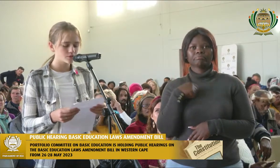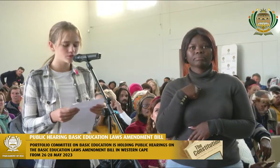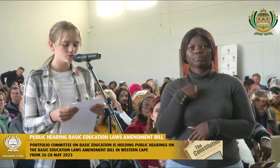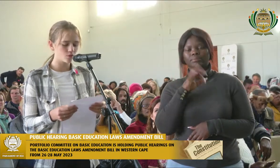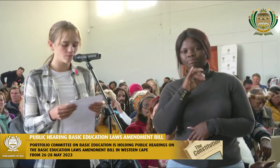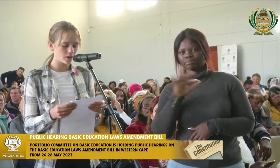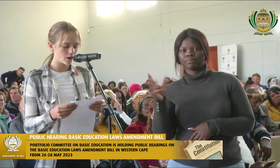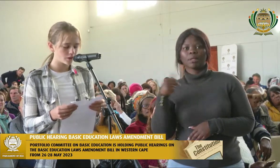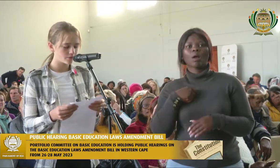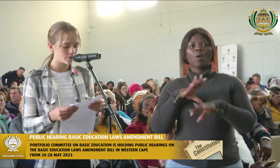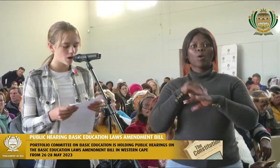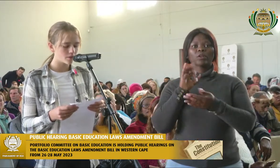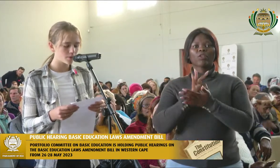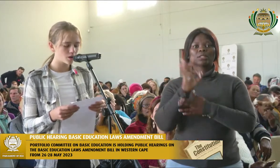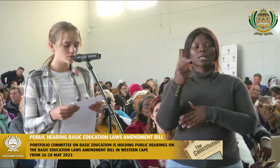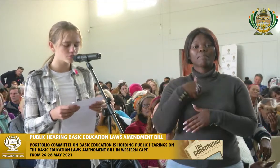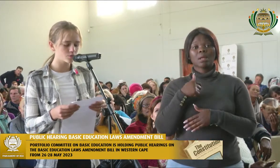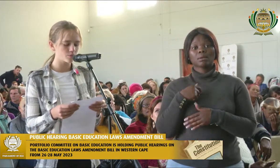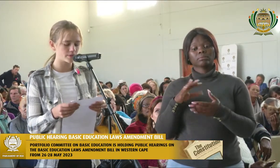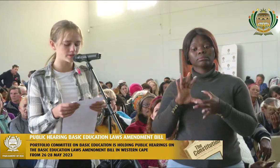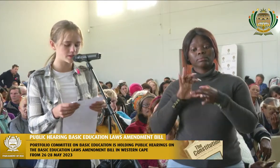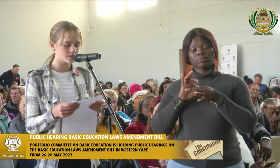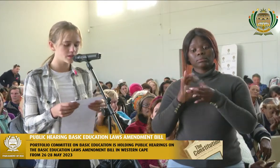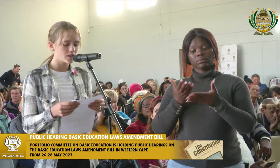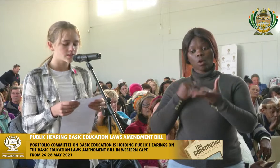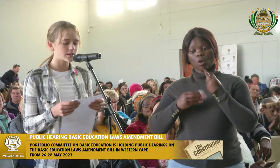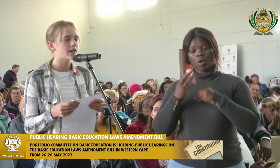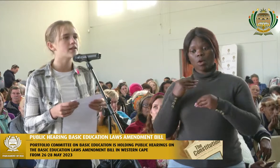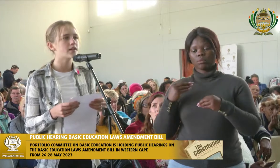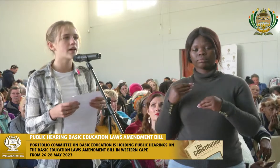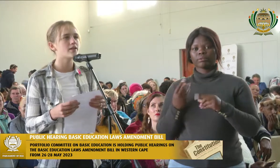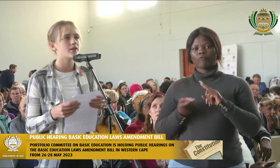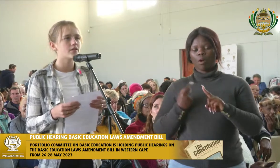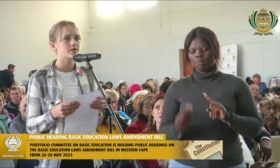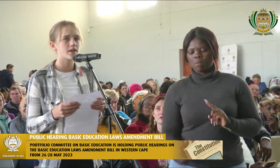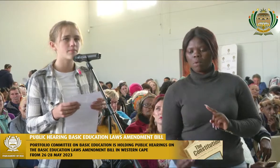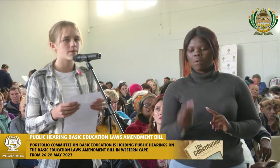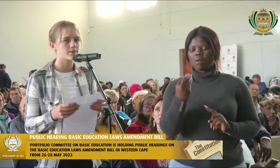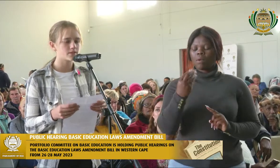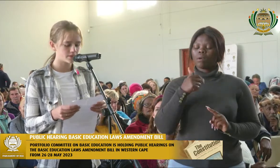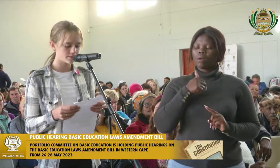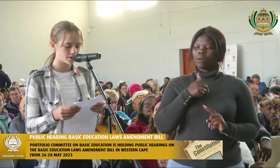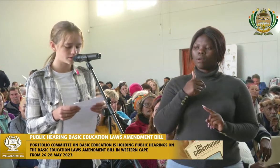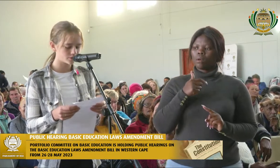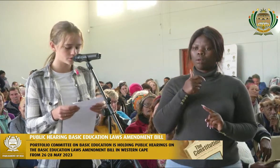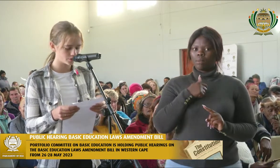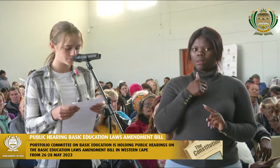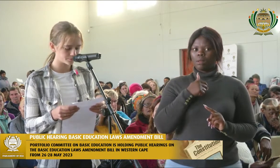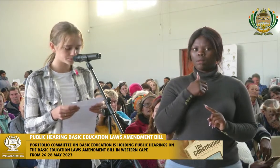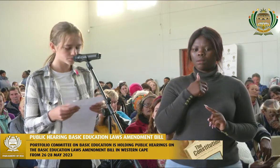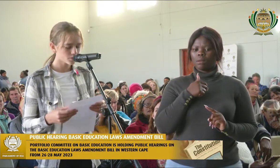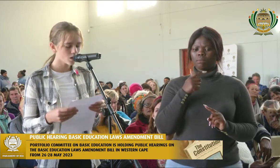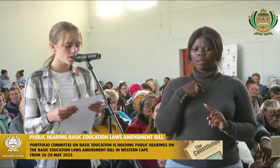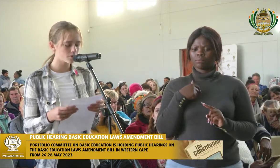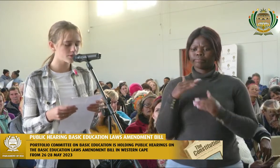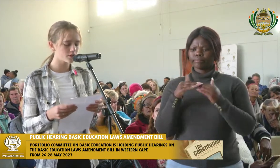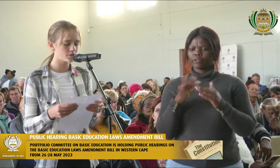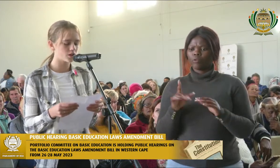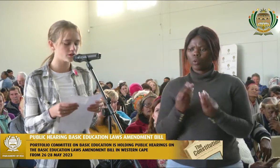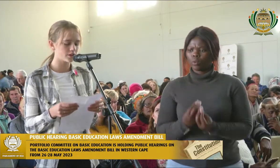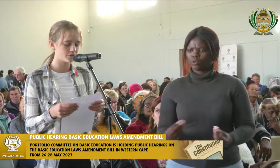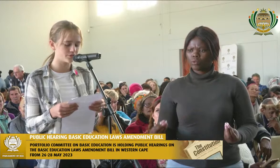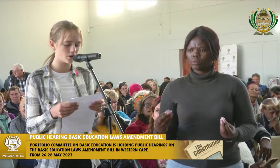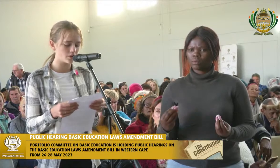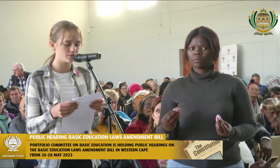been homeschooled all my life. I have my own small business, selling play earrings and babysitting friends' children. I'm the